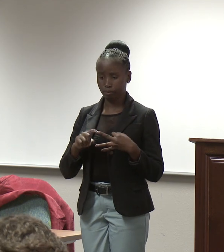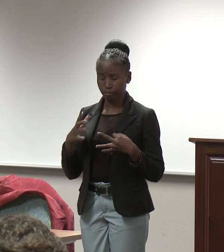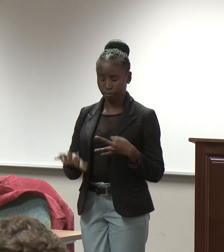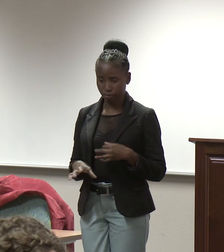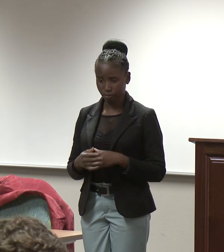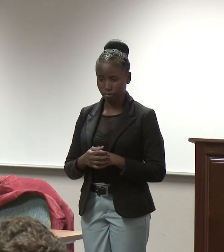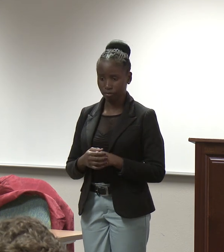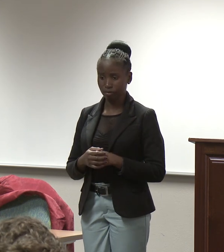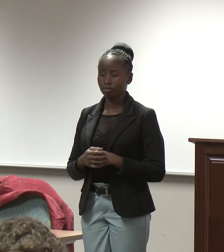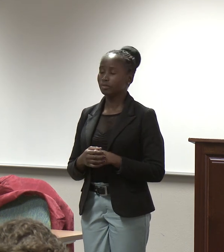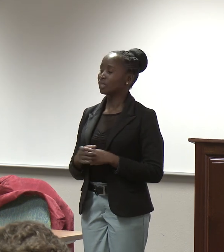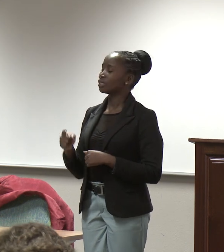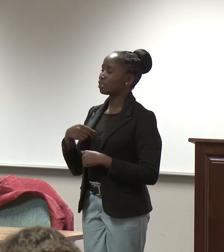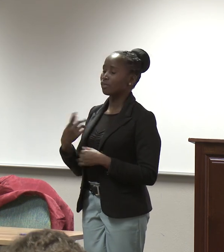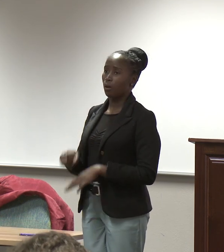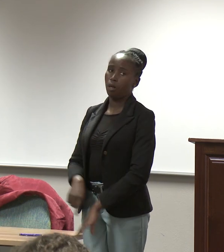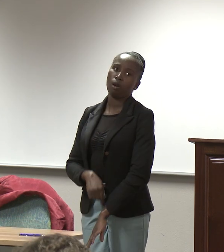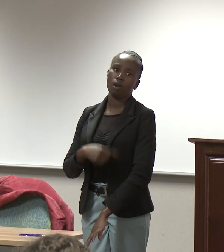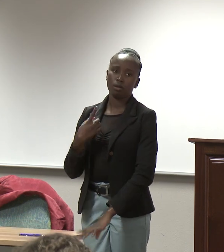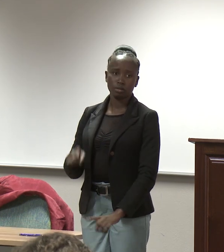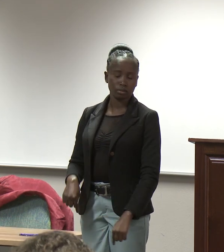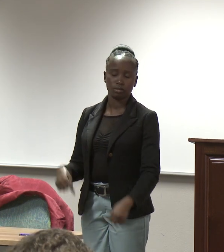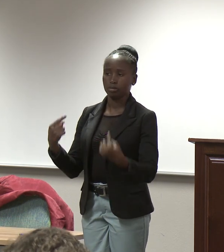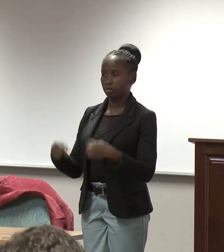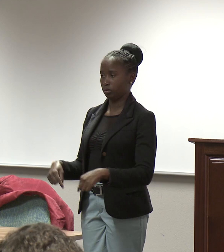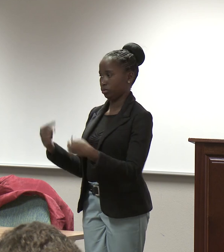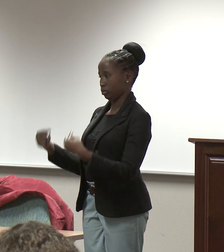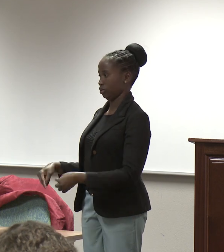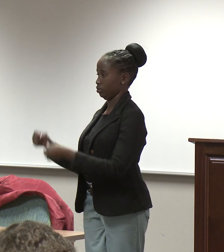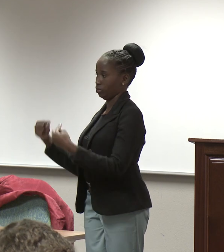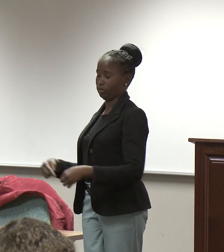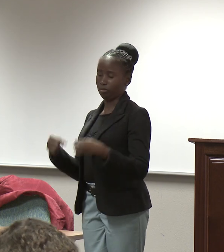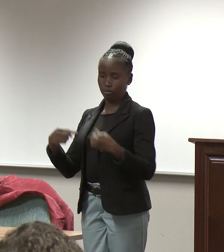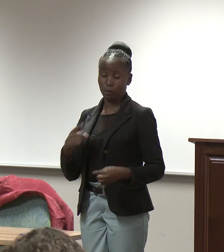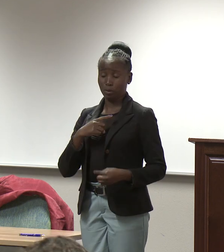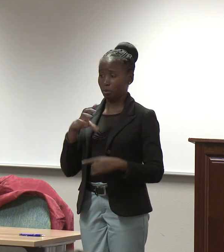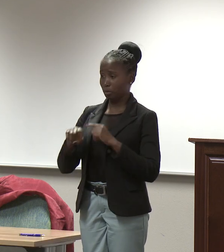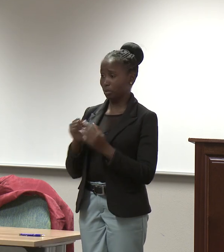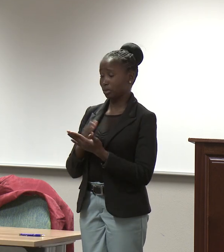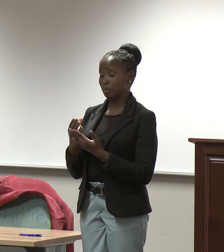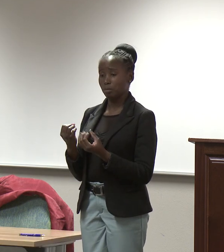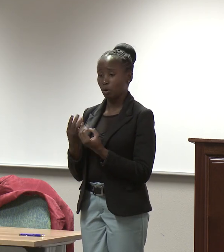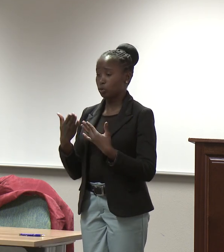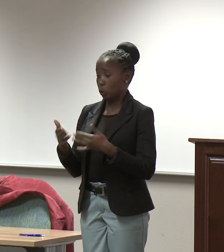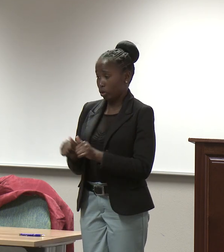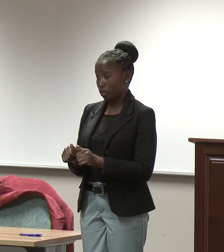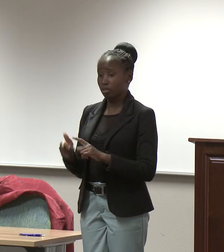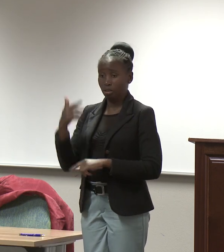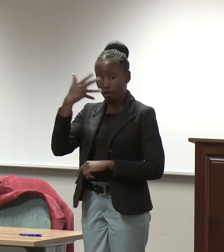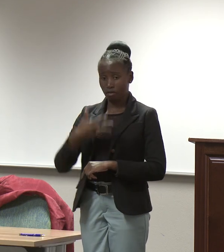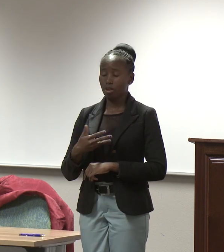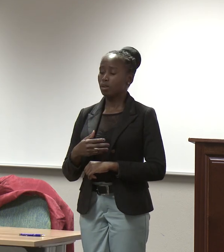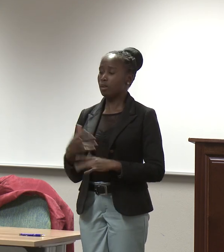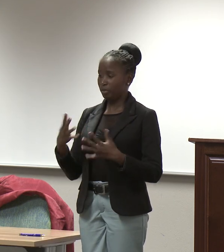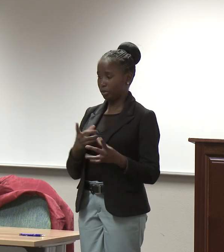and it was a long debated question. You find lots of colleagues in Africa that are dealing with that. That debate came later on